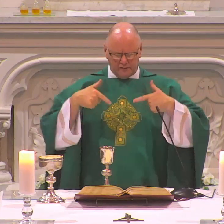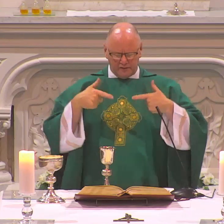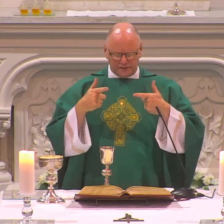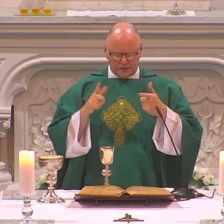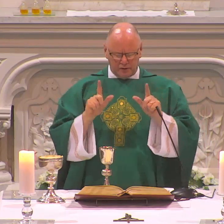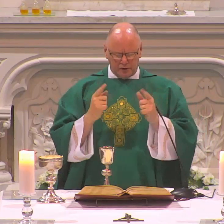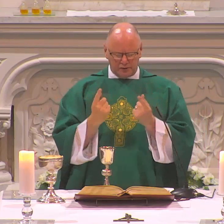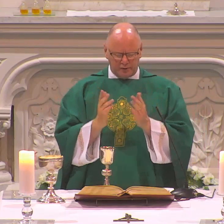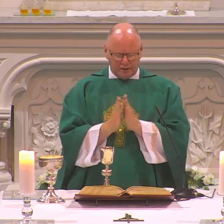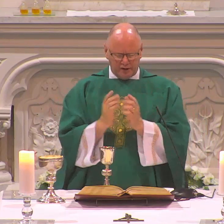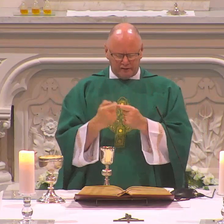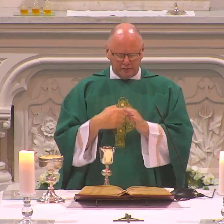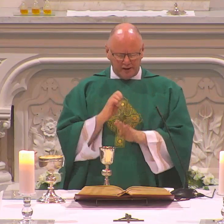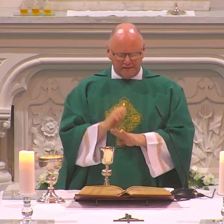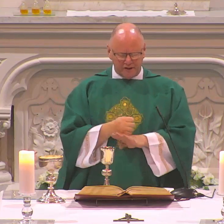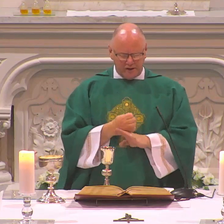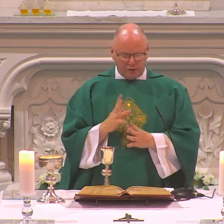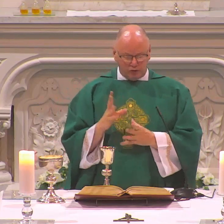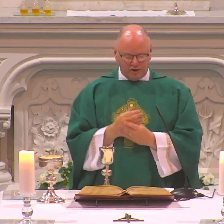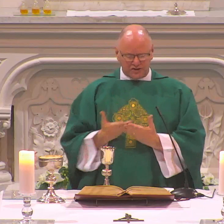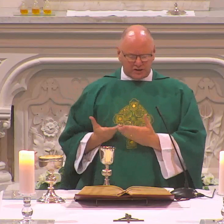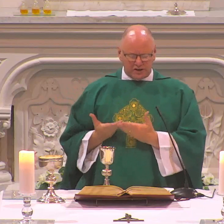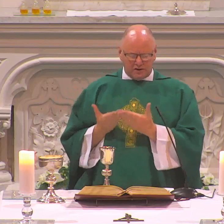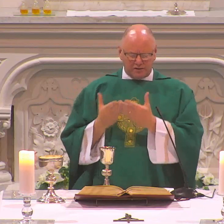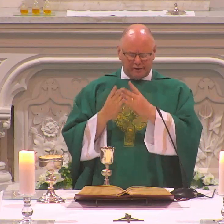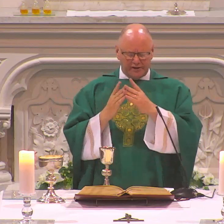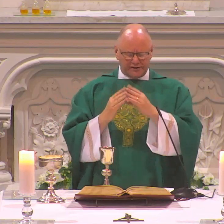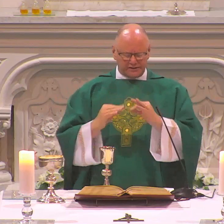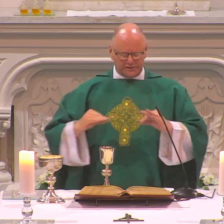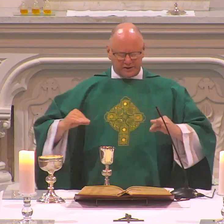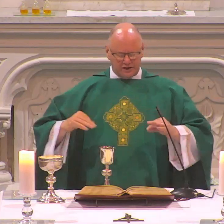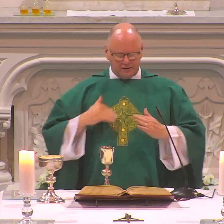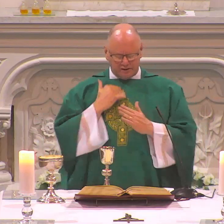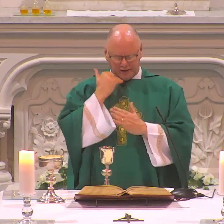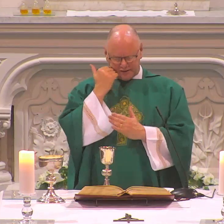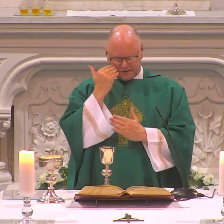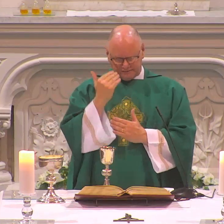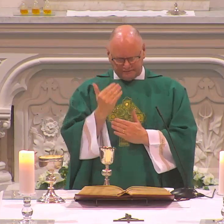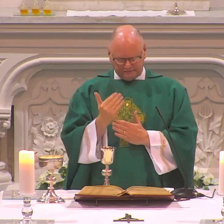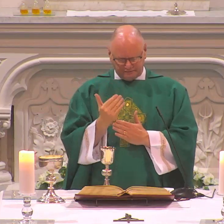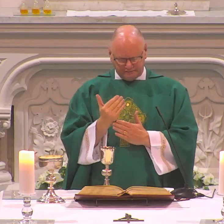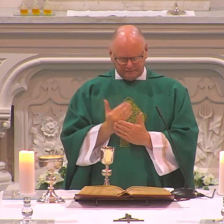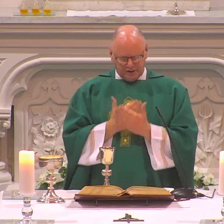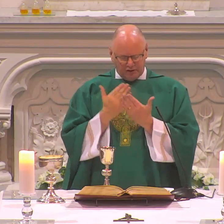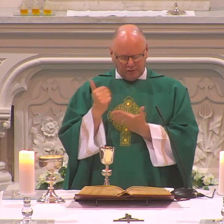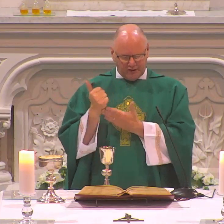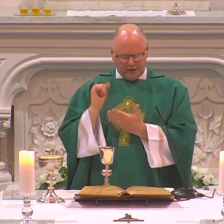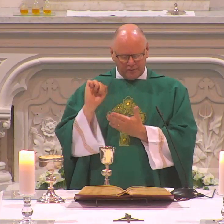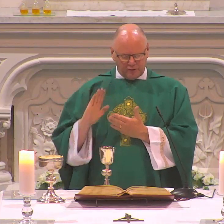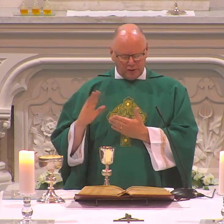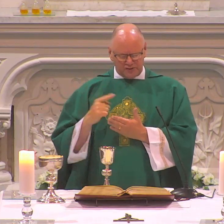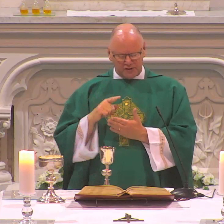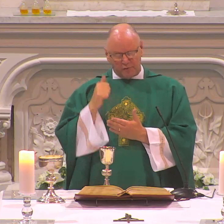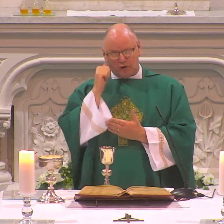Deliver us, Lord, we pray, from every evil. Graciously grant peace in our days. By the help